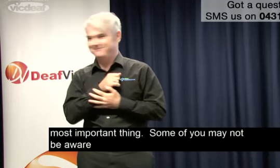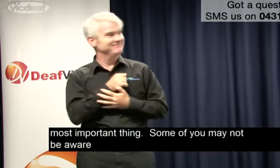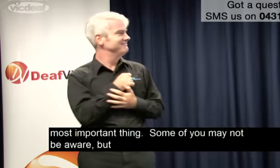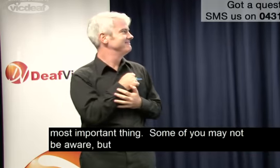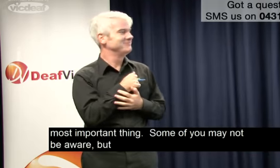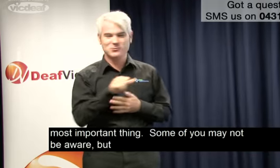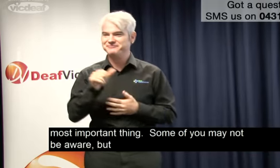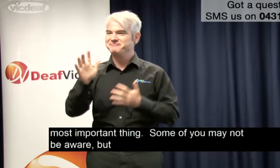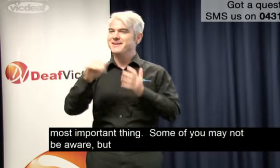here with the technology, Kyle?